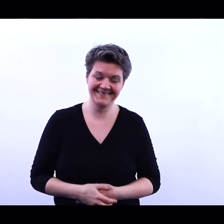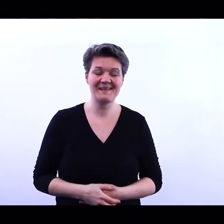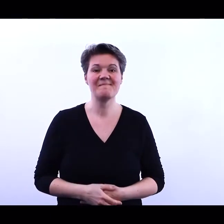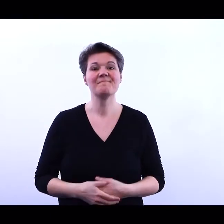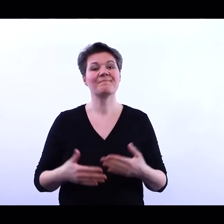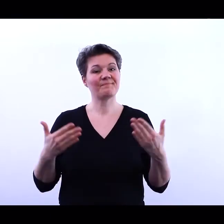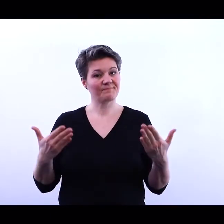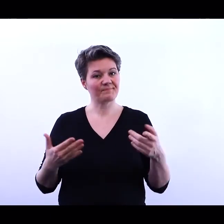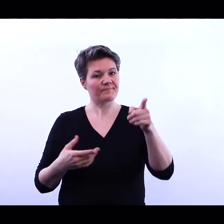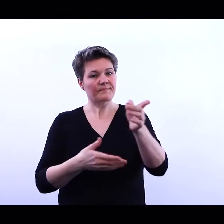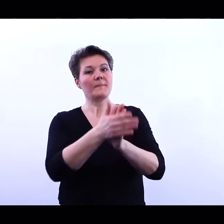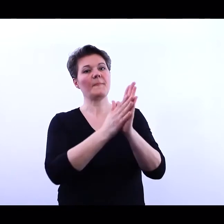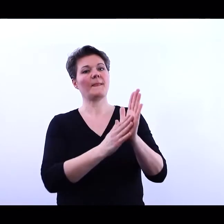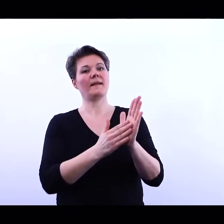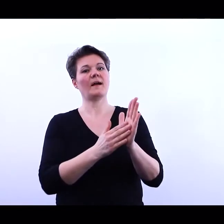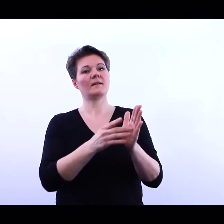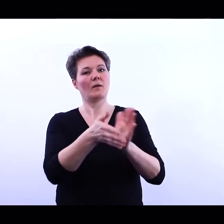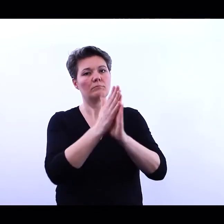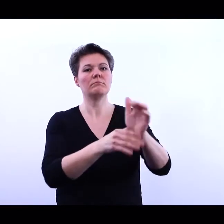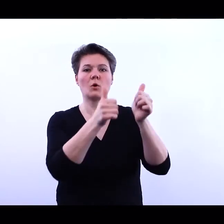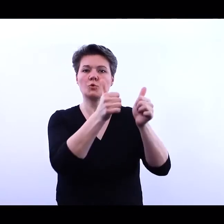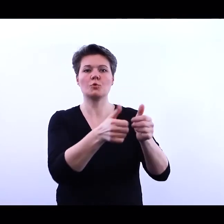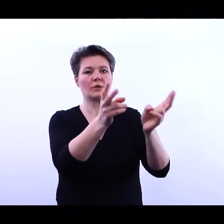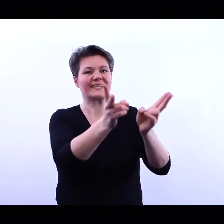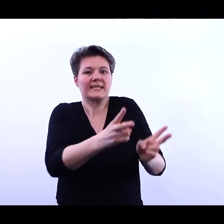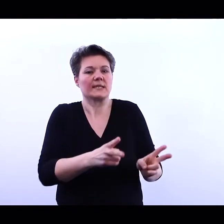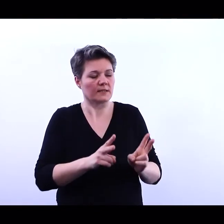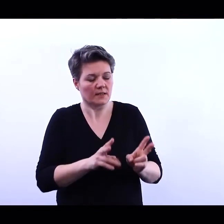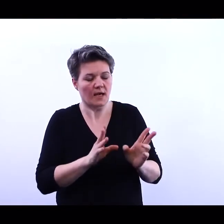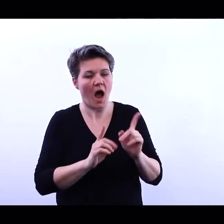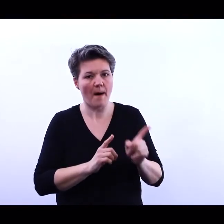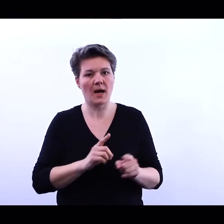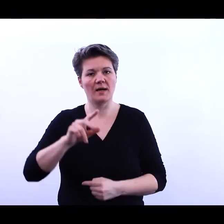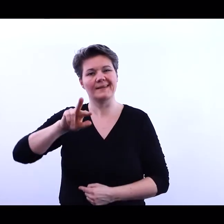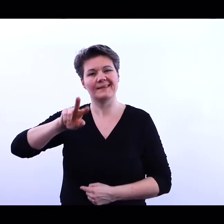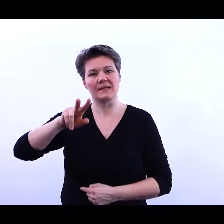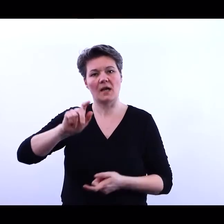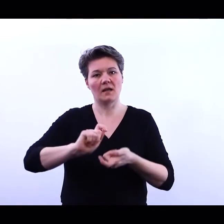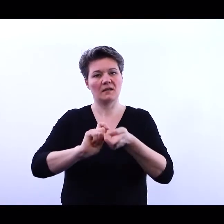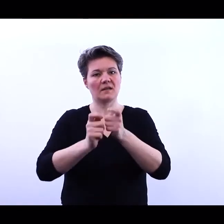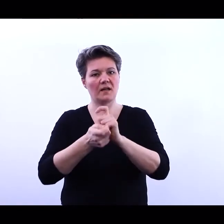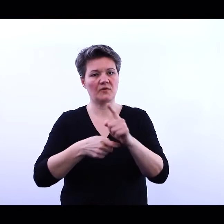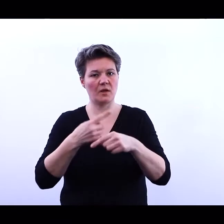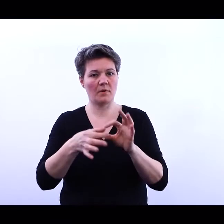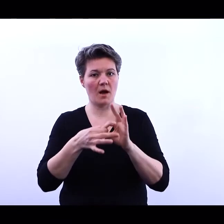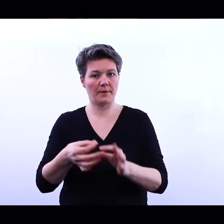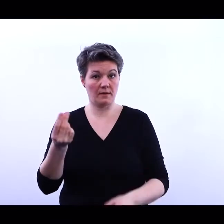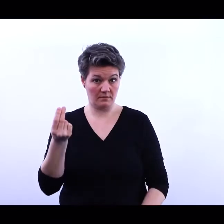it sounds very nice, everything you say, but isn't still digital transformation a thing of money, or isn't